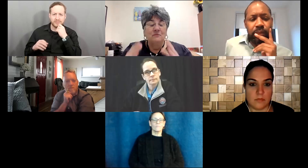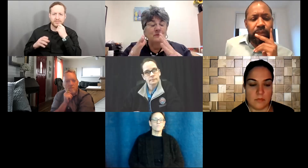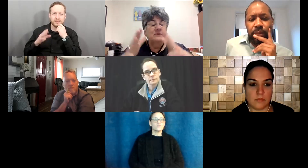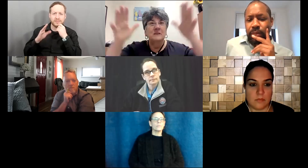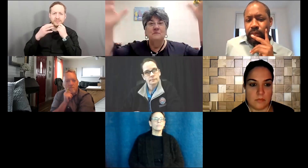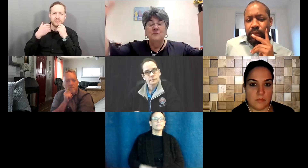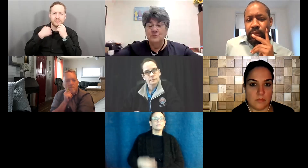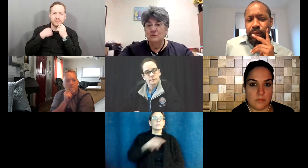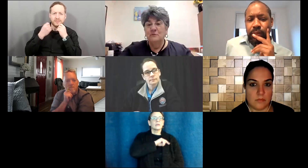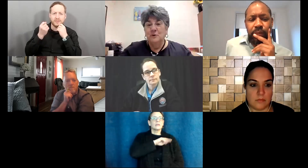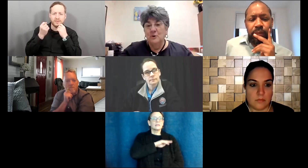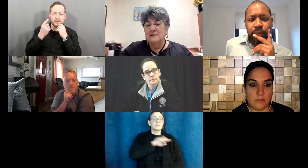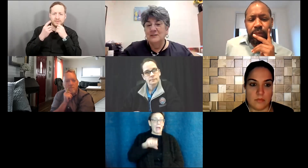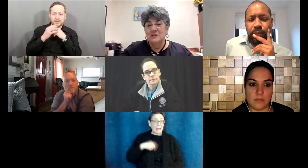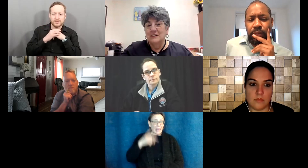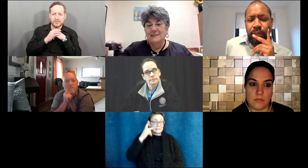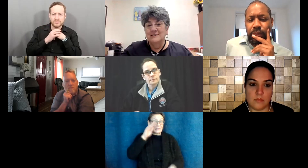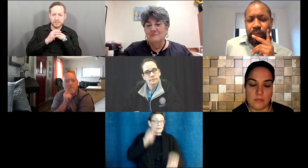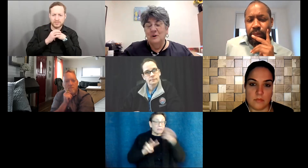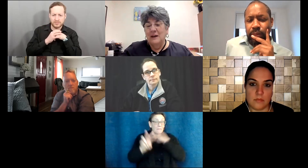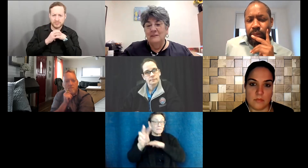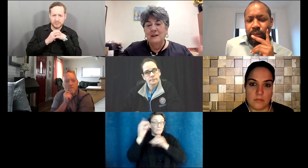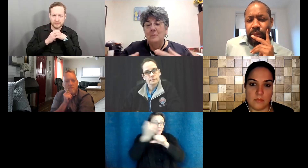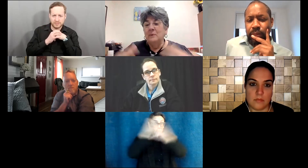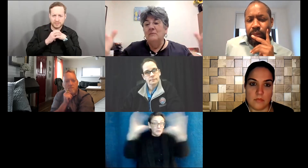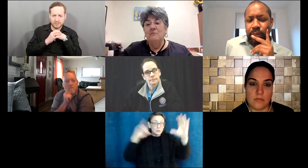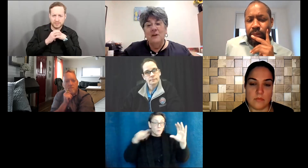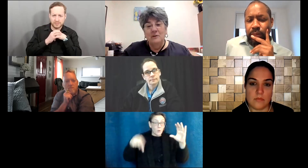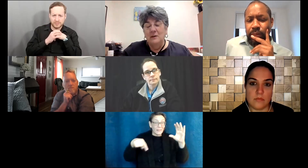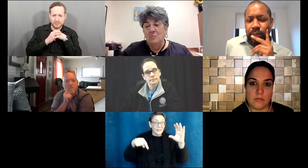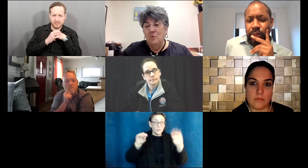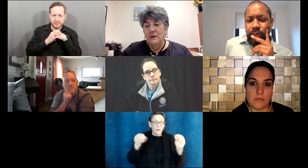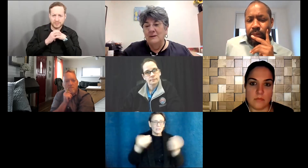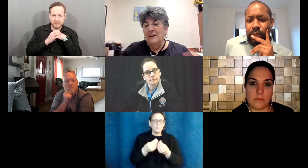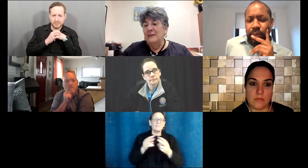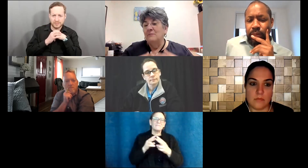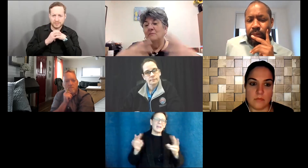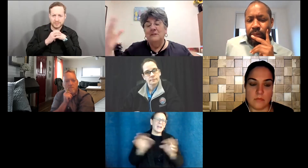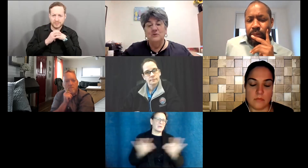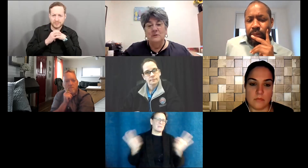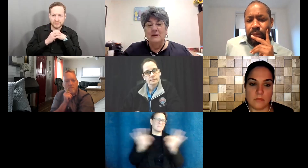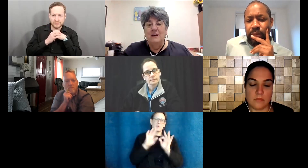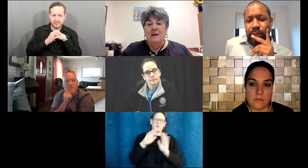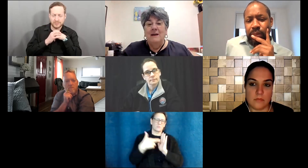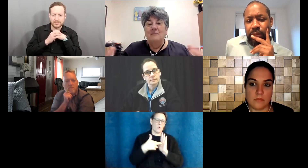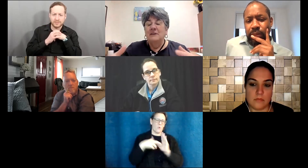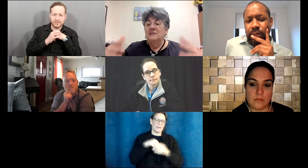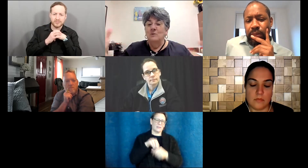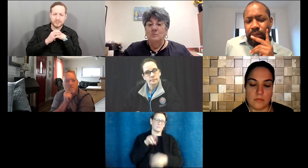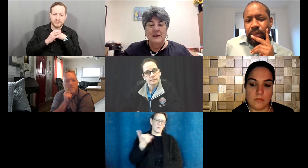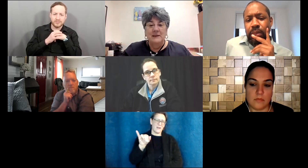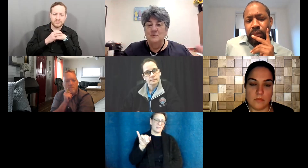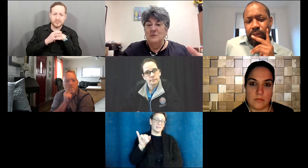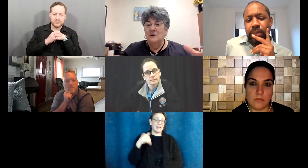I can foresee the future for an organization like this in Rhode Island being very important, and even eventually having its